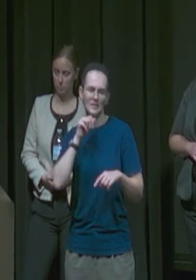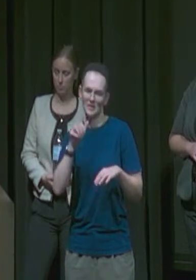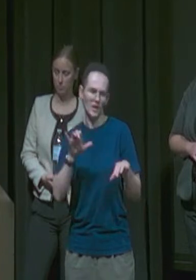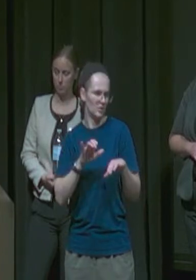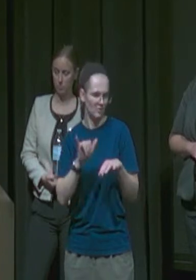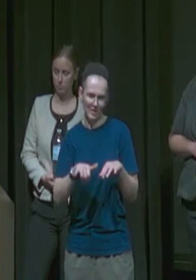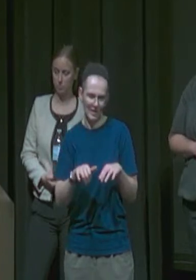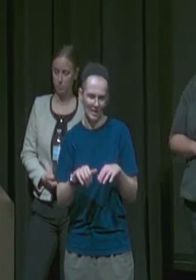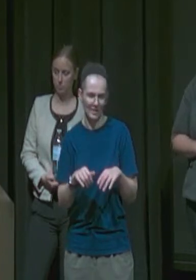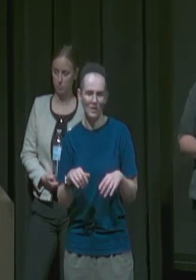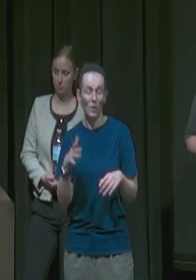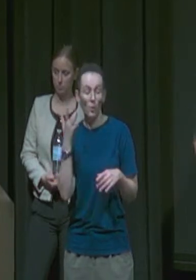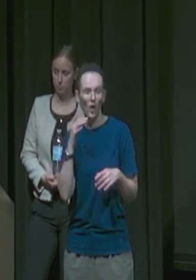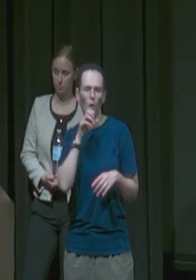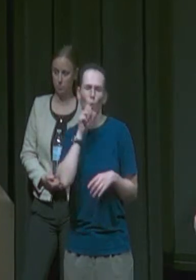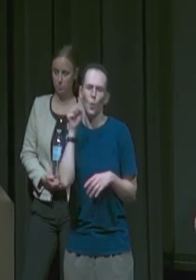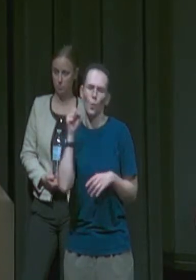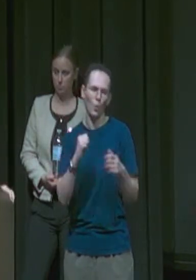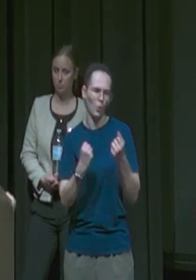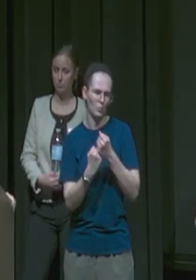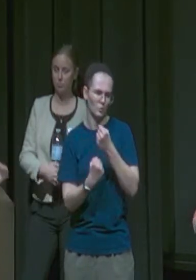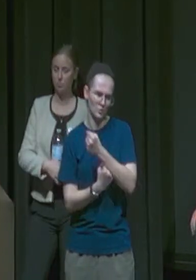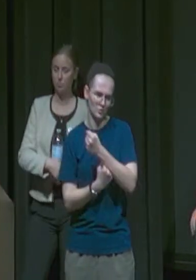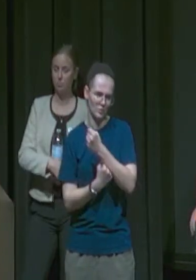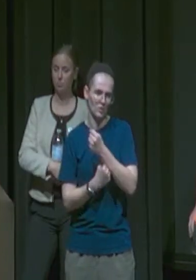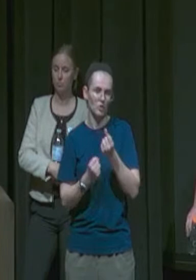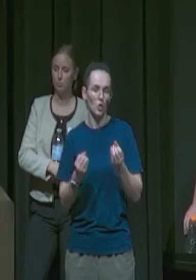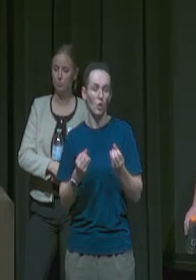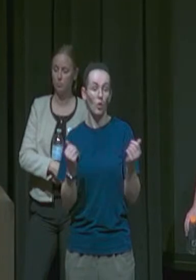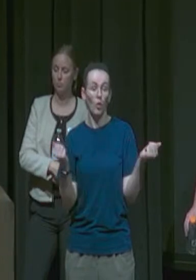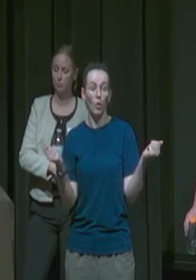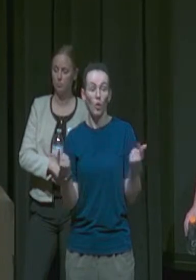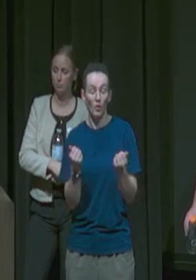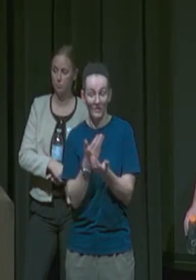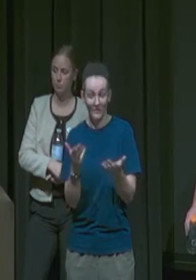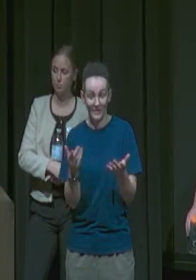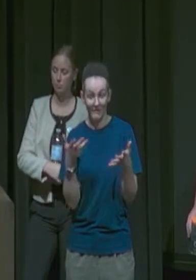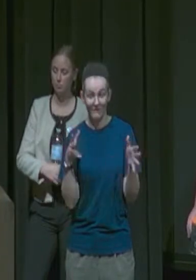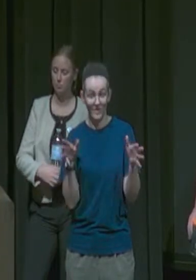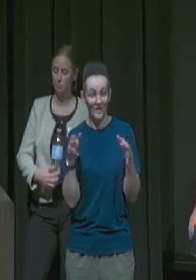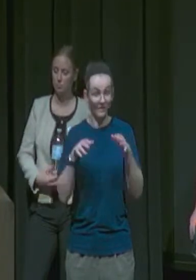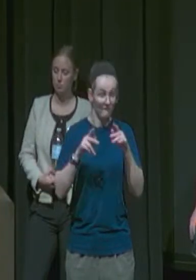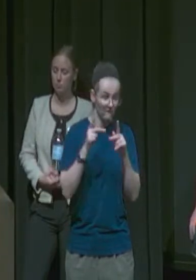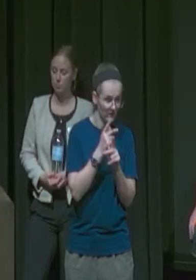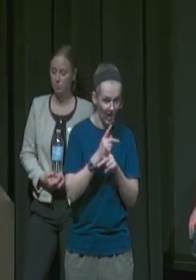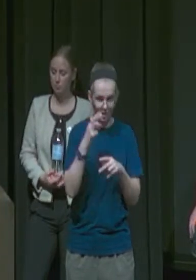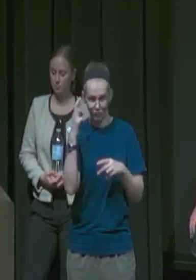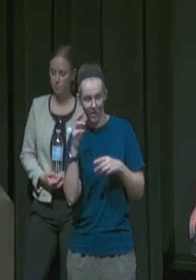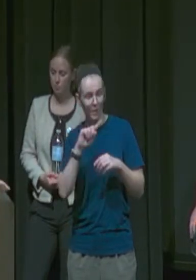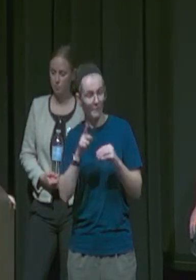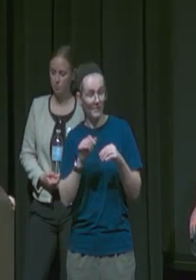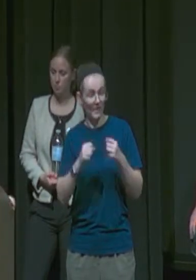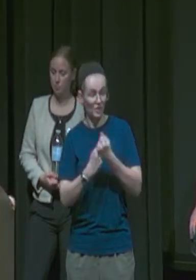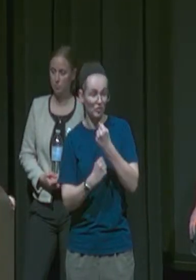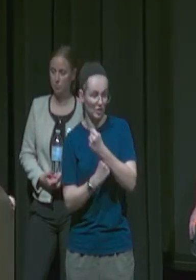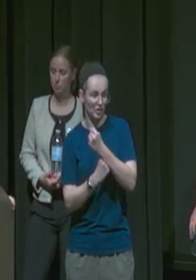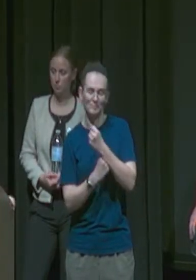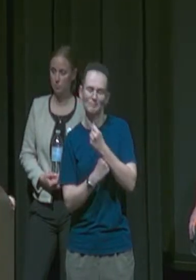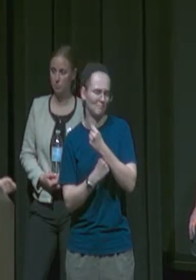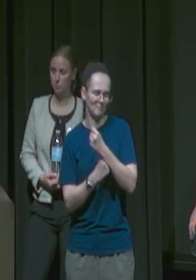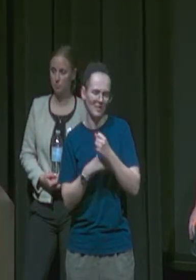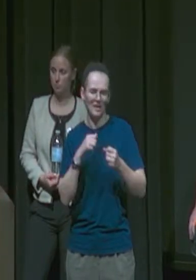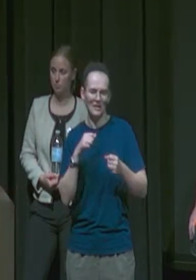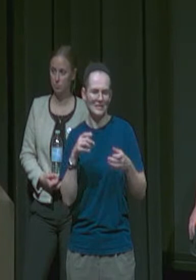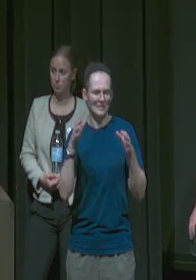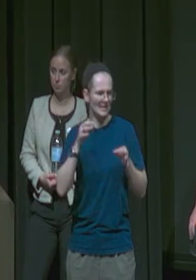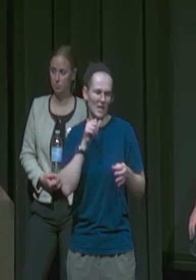forward because it's really old structure. So all of the things that we discovered about the structure, it really doesn't make it something